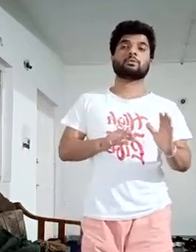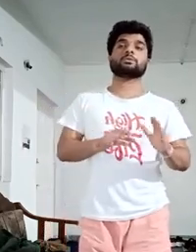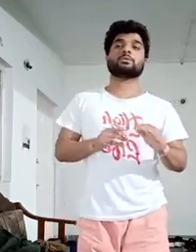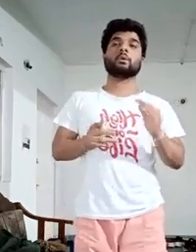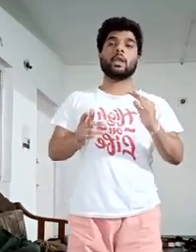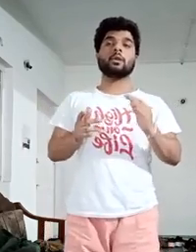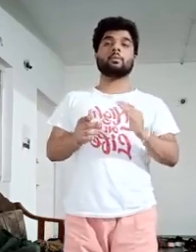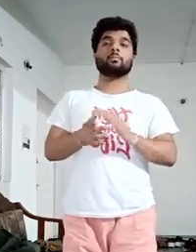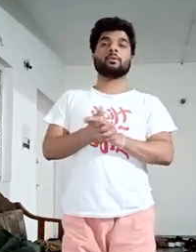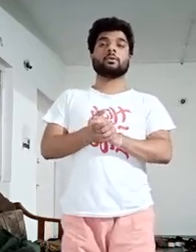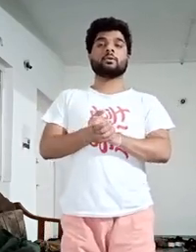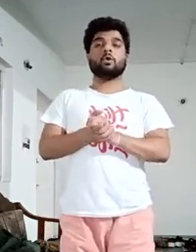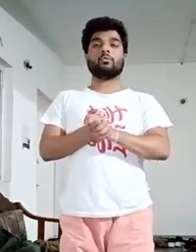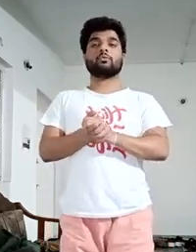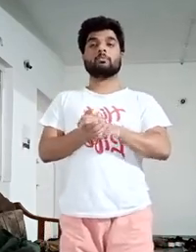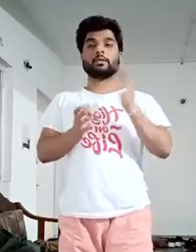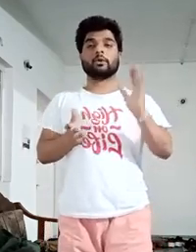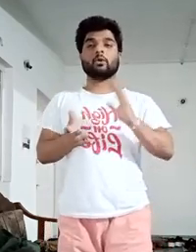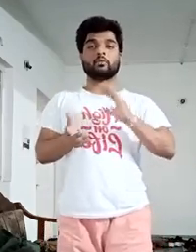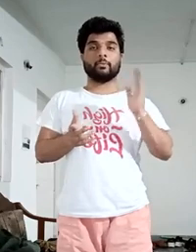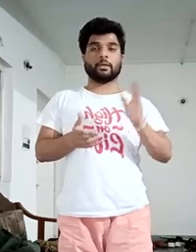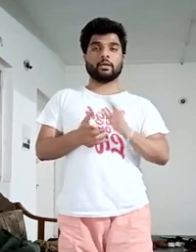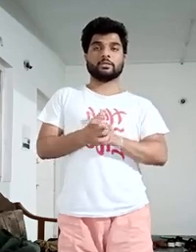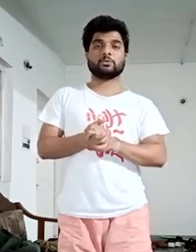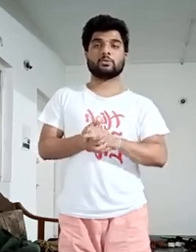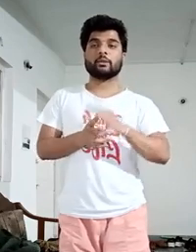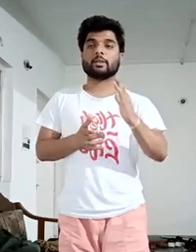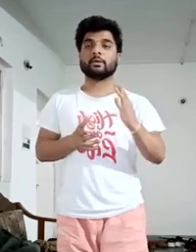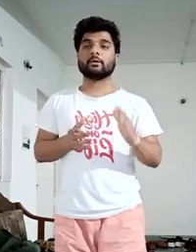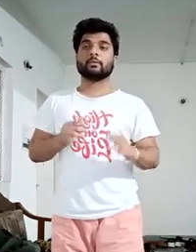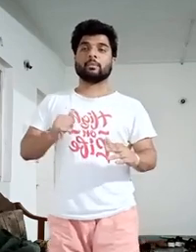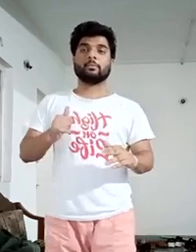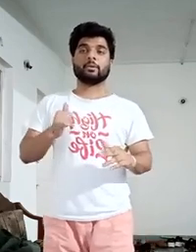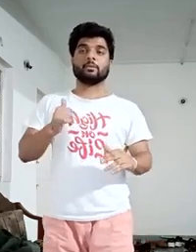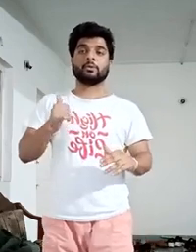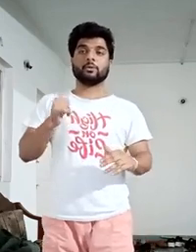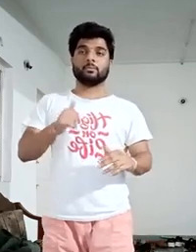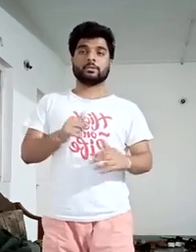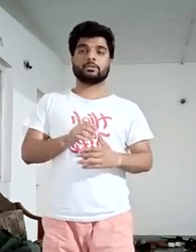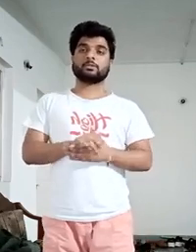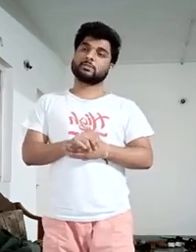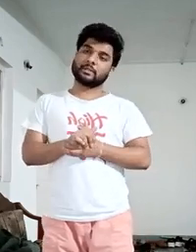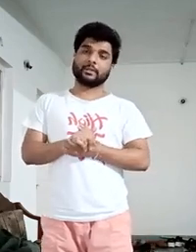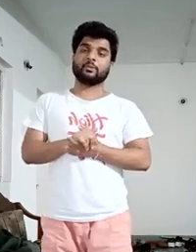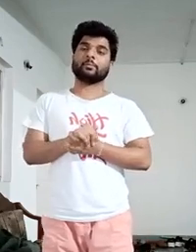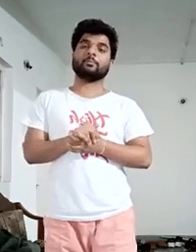use the value of method of wrapper classes to convert the primitive into object. Thank you.